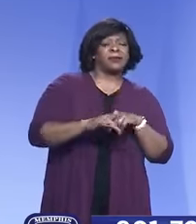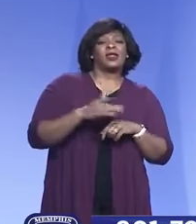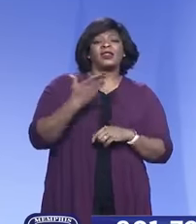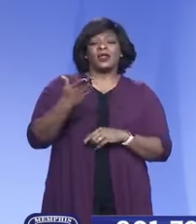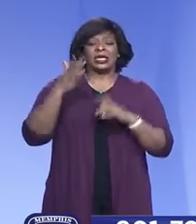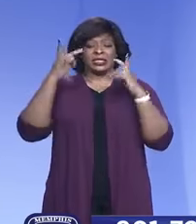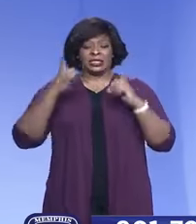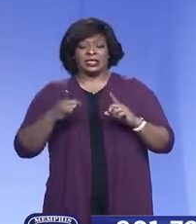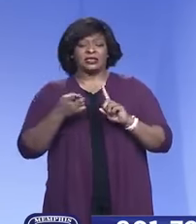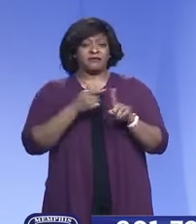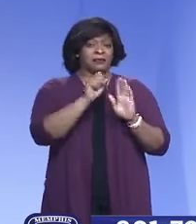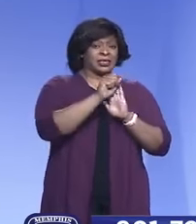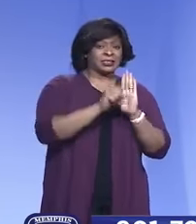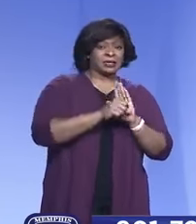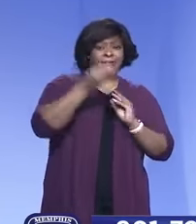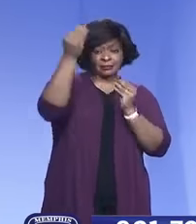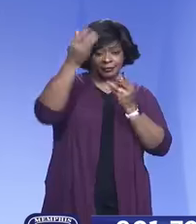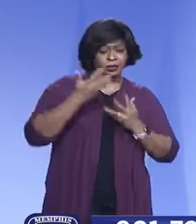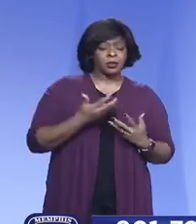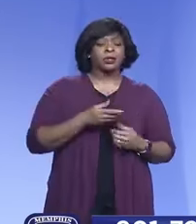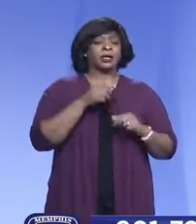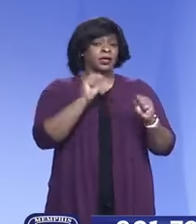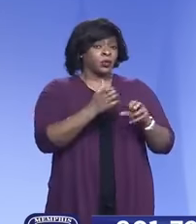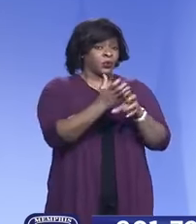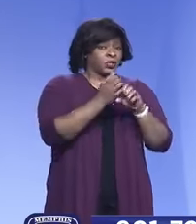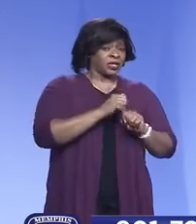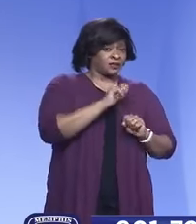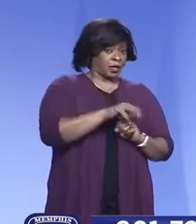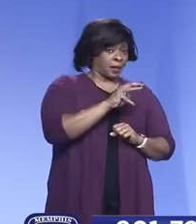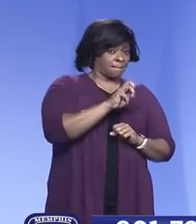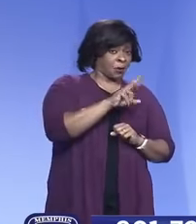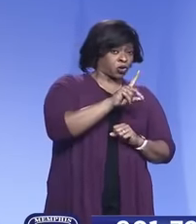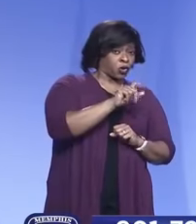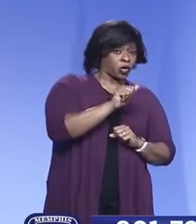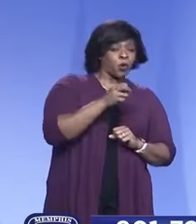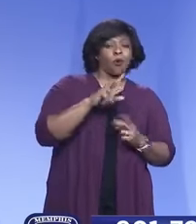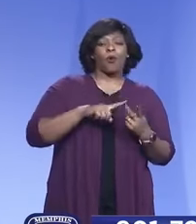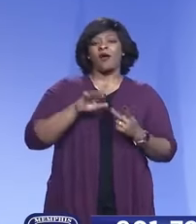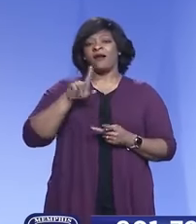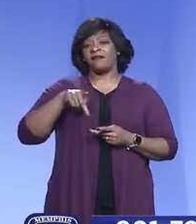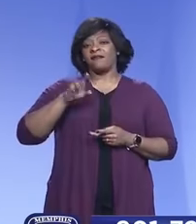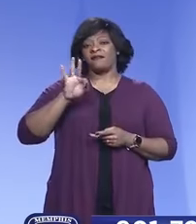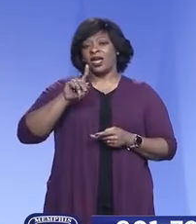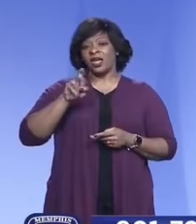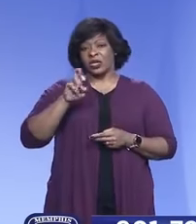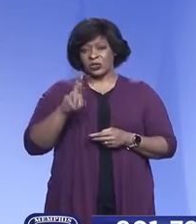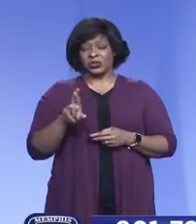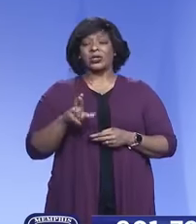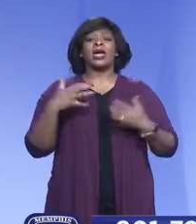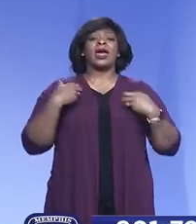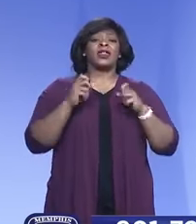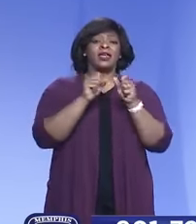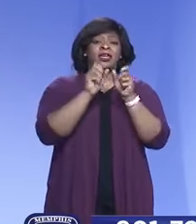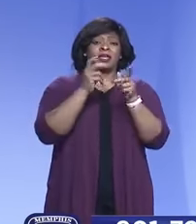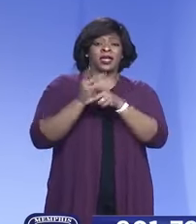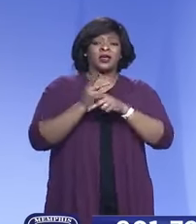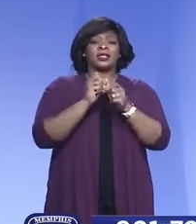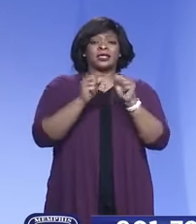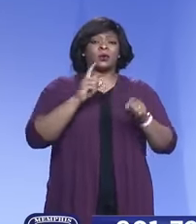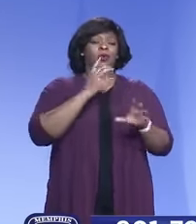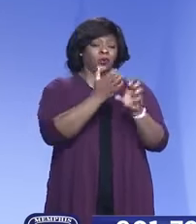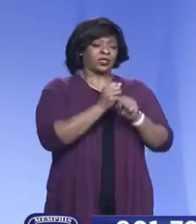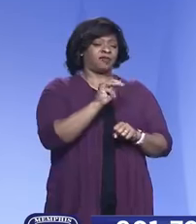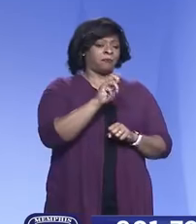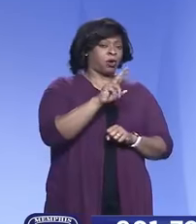a decision from the state of whether one could receive Moderna or Pfizer. So some of the healthcare systems will likely receive Moderna